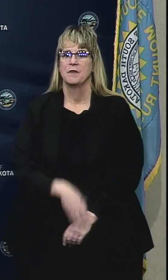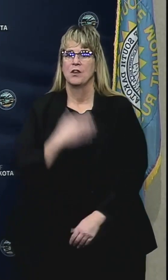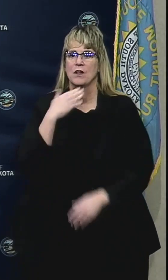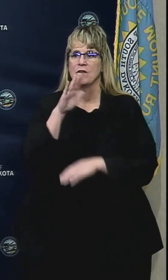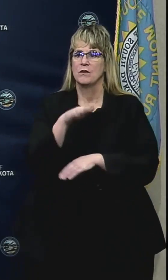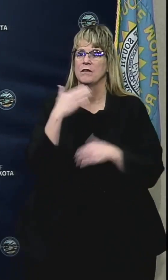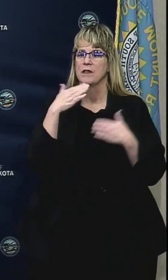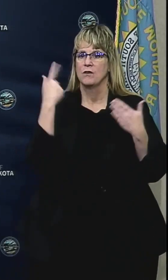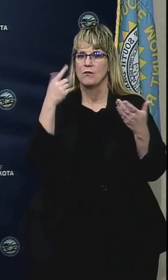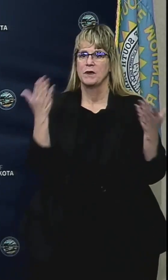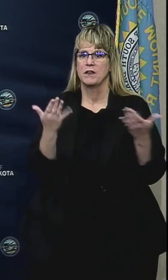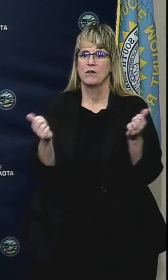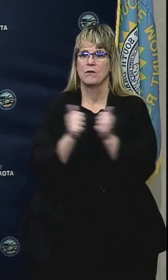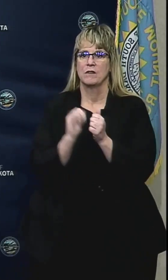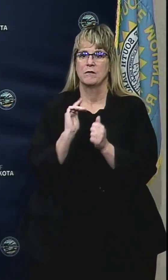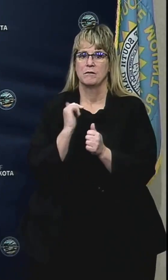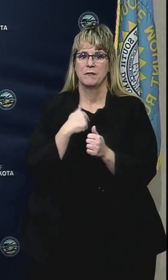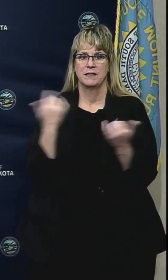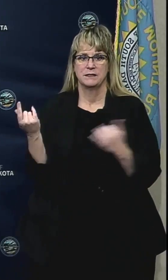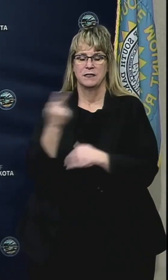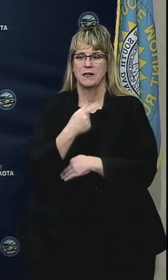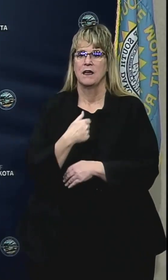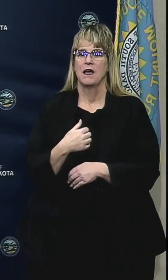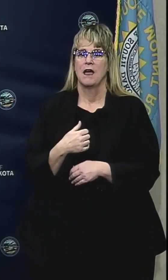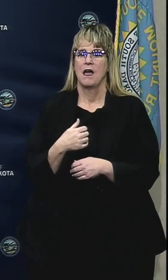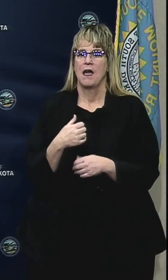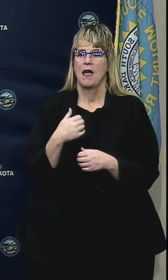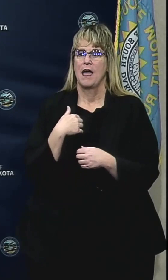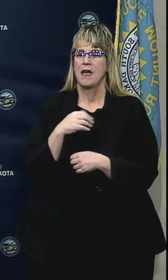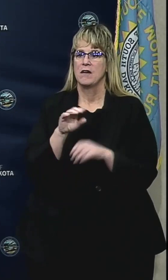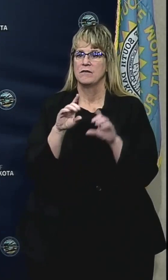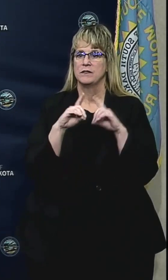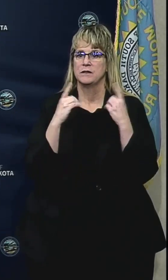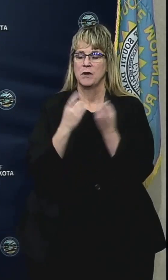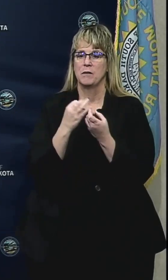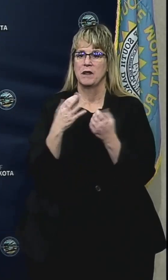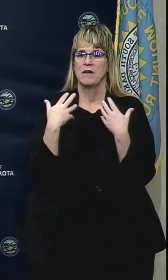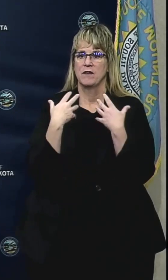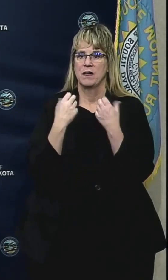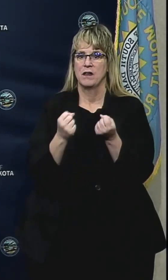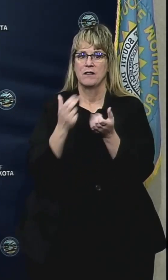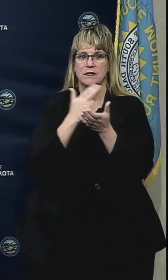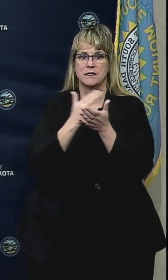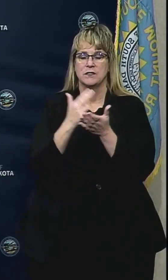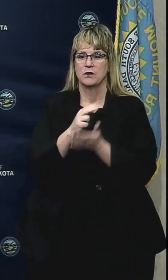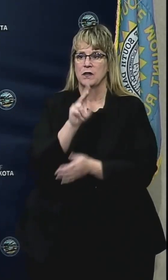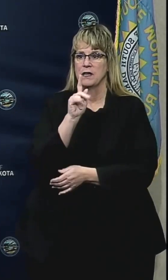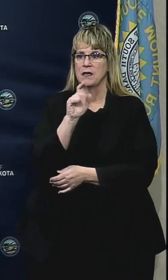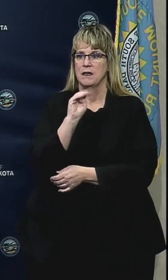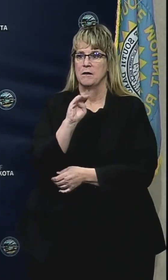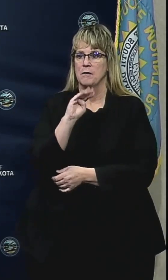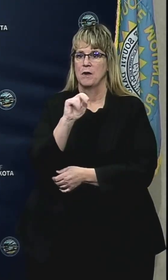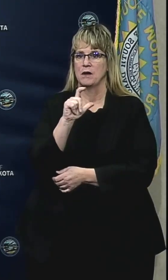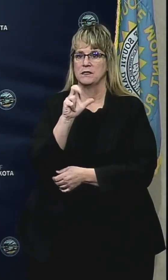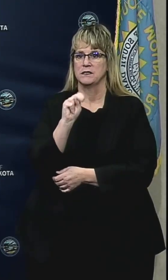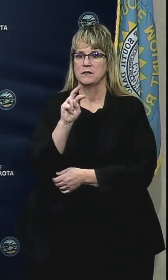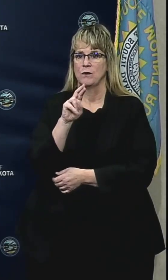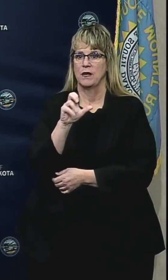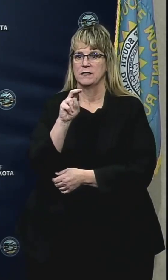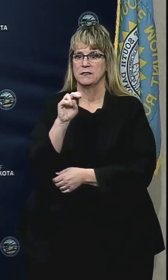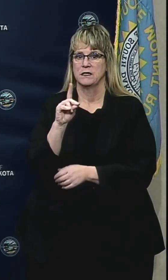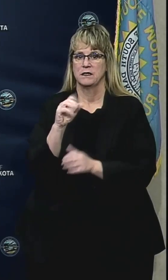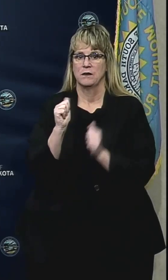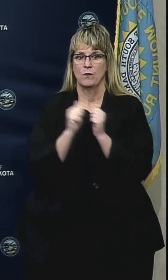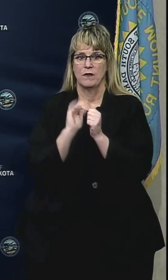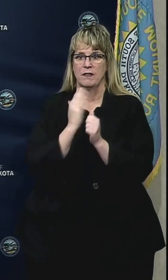Good afternoon. Thank you all for joining us. I do have our Department of Health Secretary Kim Malzum-Risden with me today. Again,